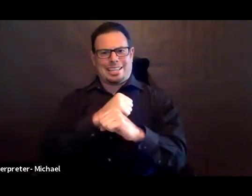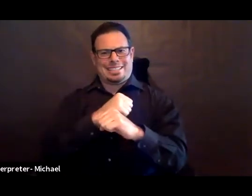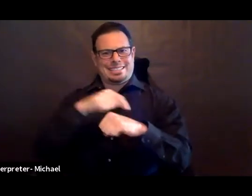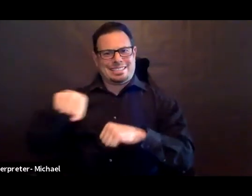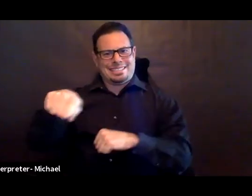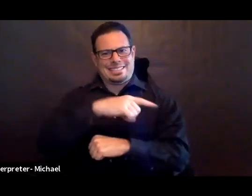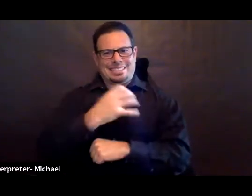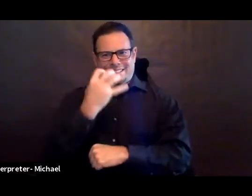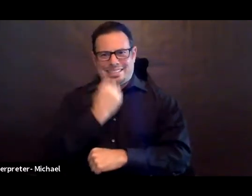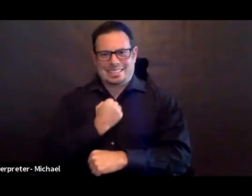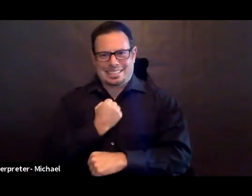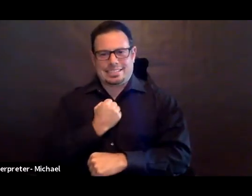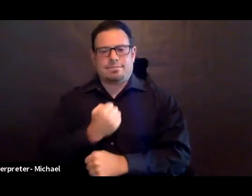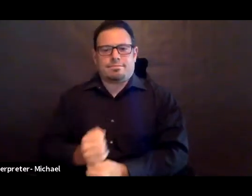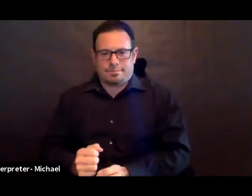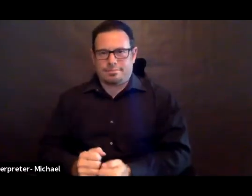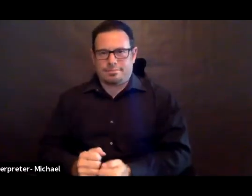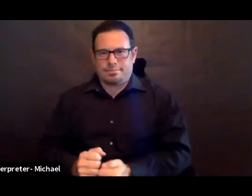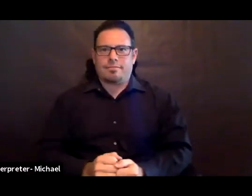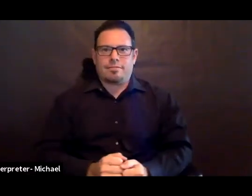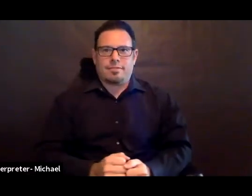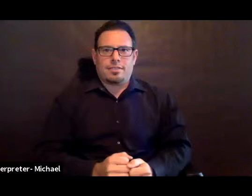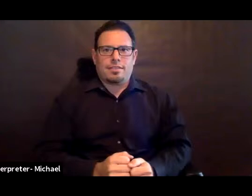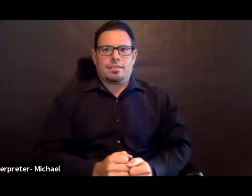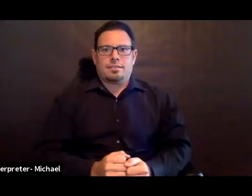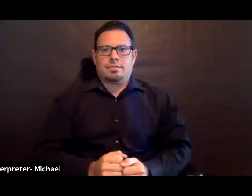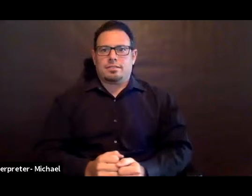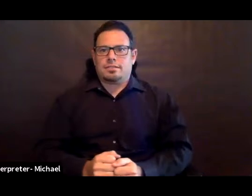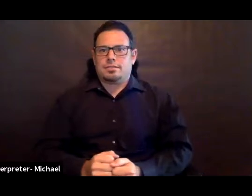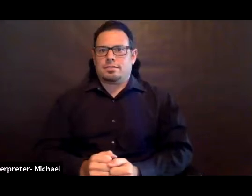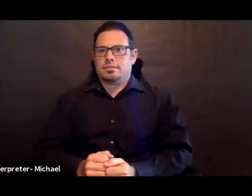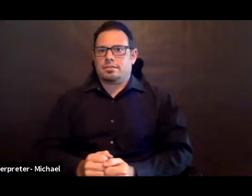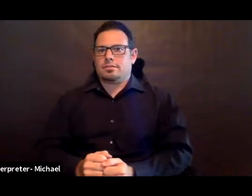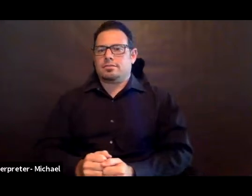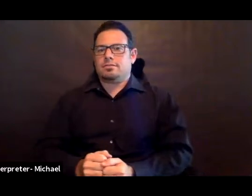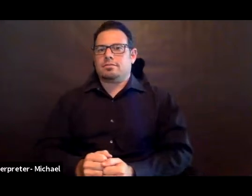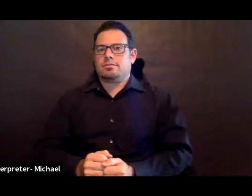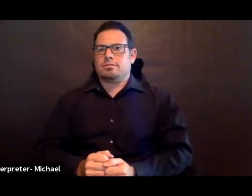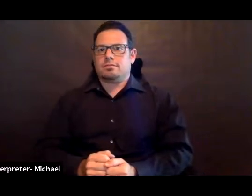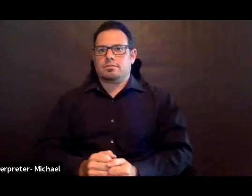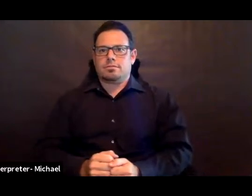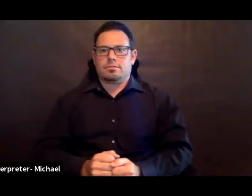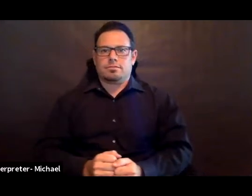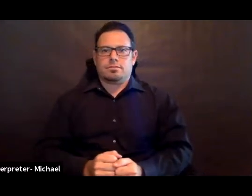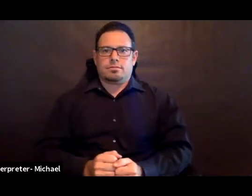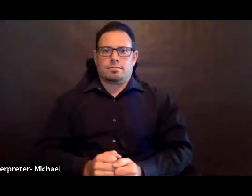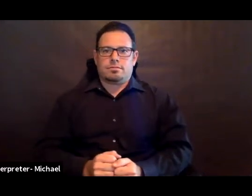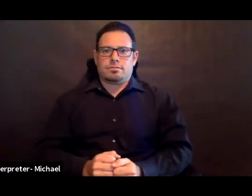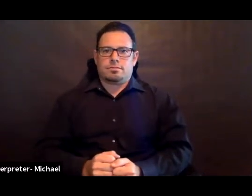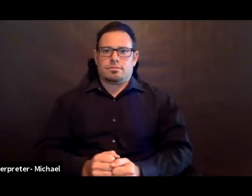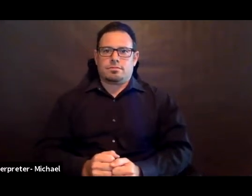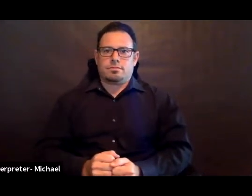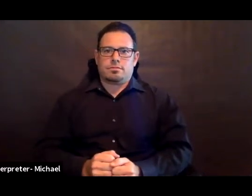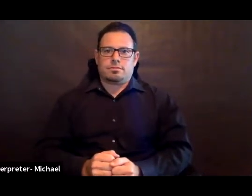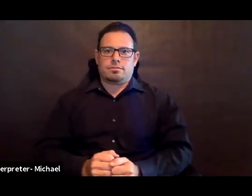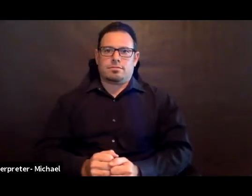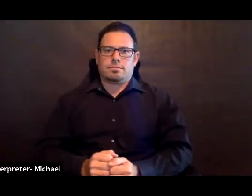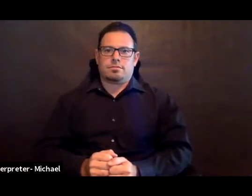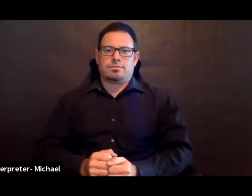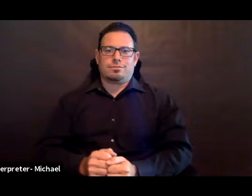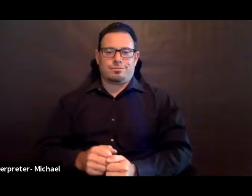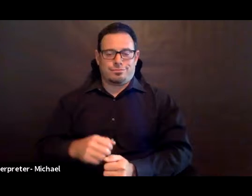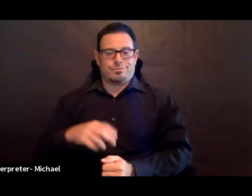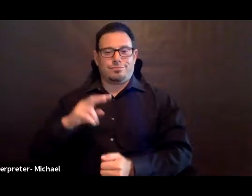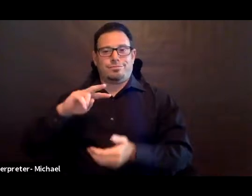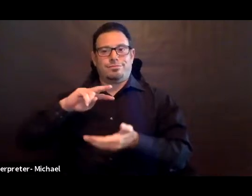lot of opportunity still for the virus to infect people, particularly if you are unvaccinated. And besides